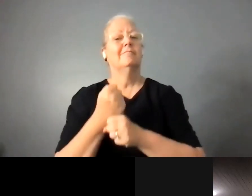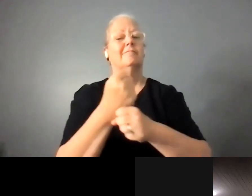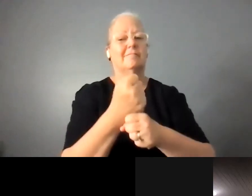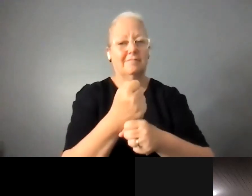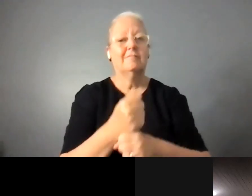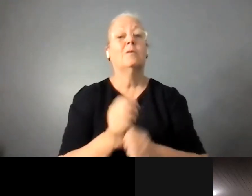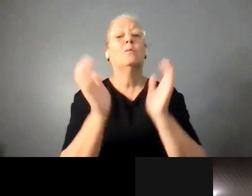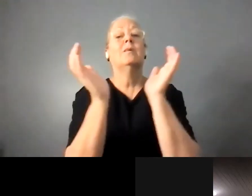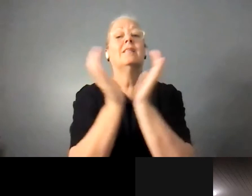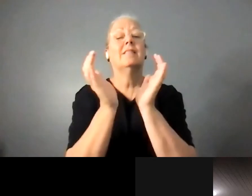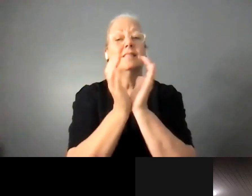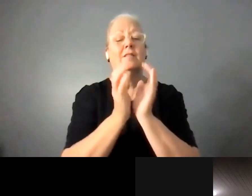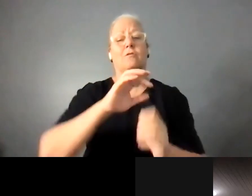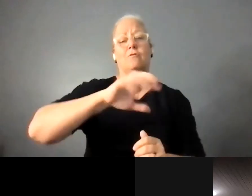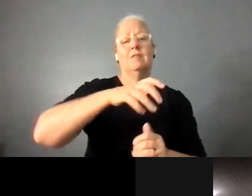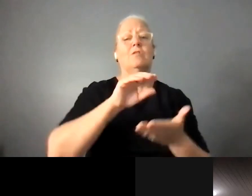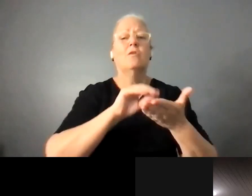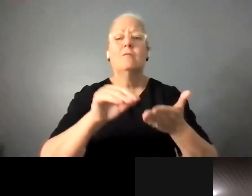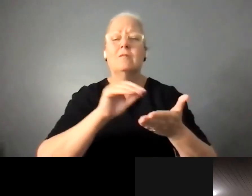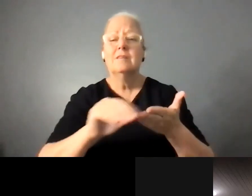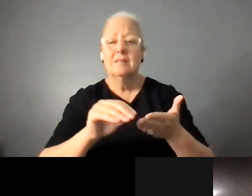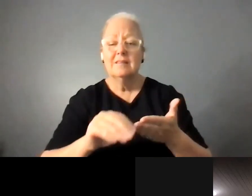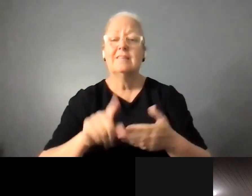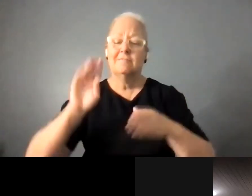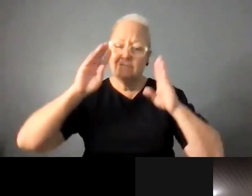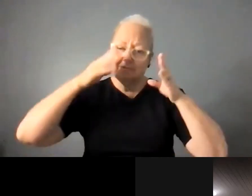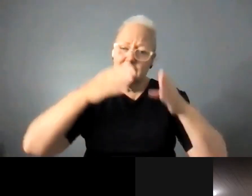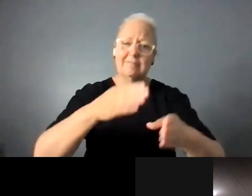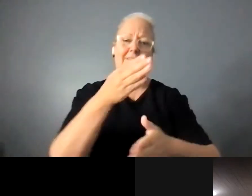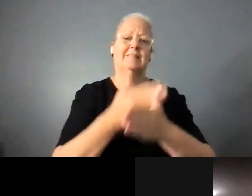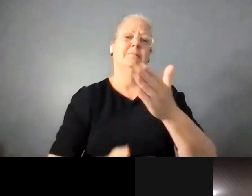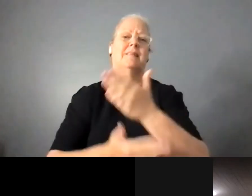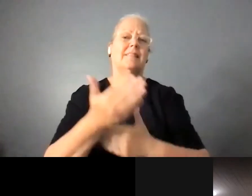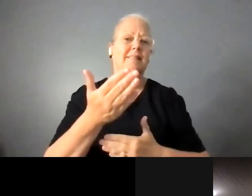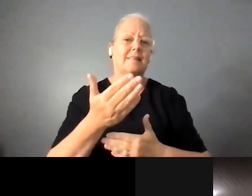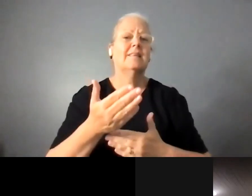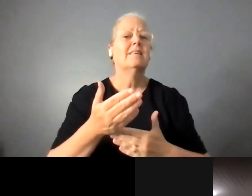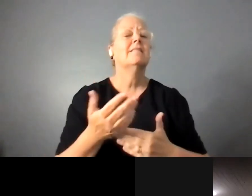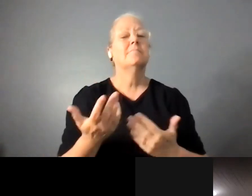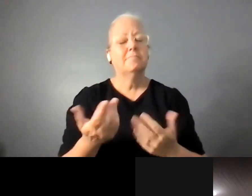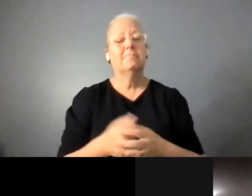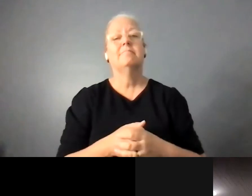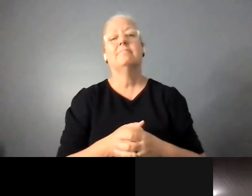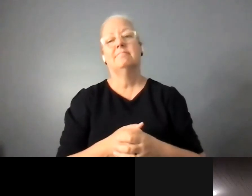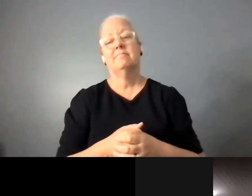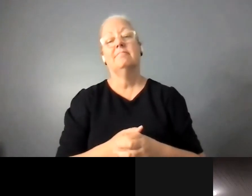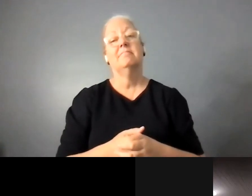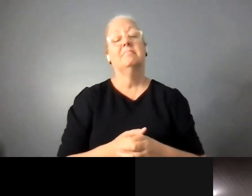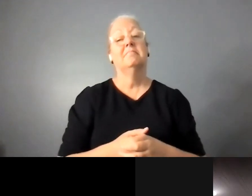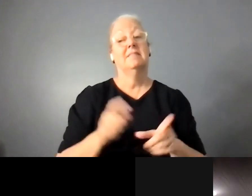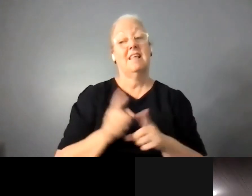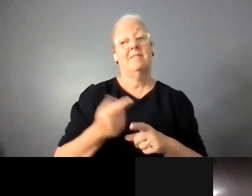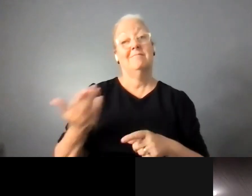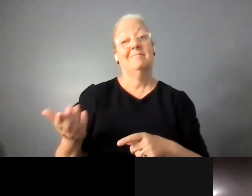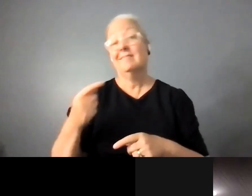UNICEF regional office that works on disability issues. As my colleague was saying, she will give